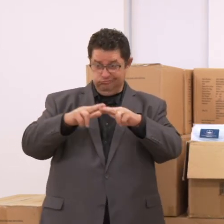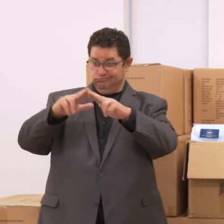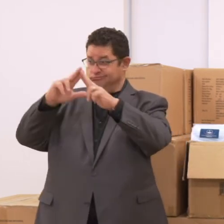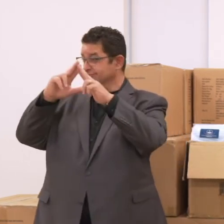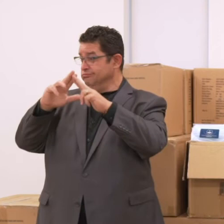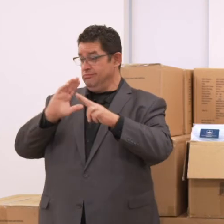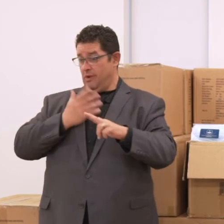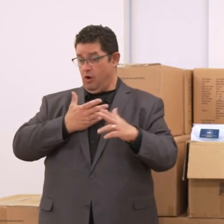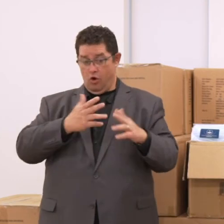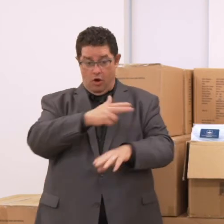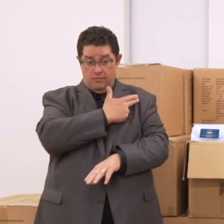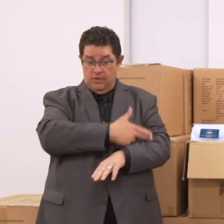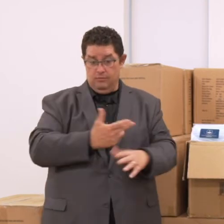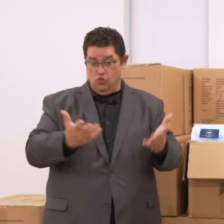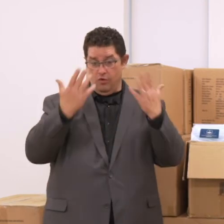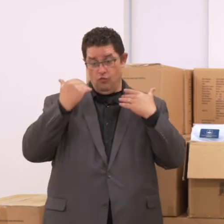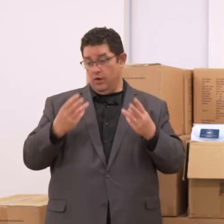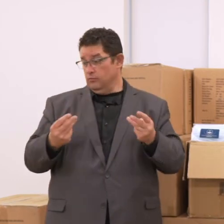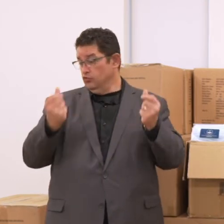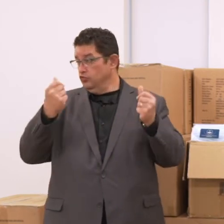quickly if we don't do something differently.